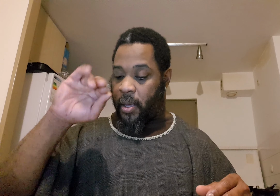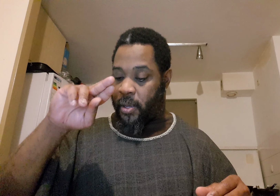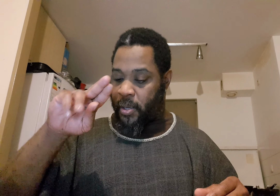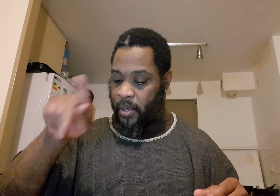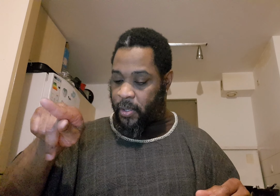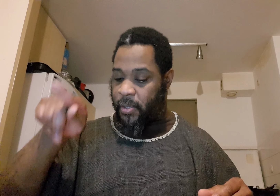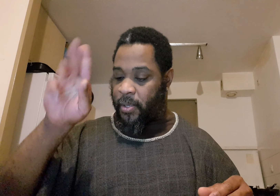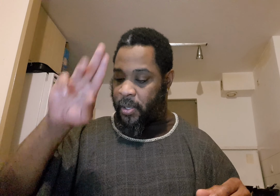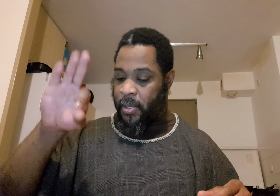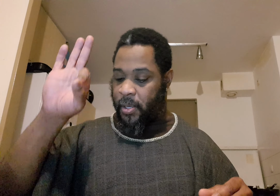right,